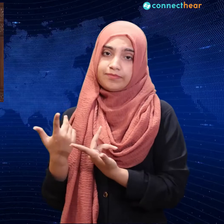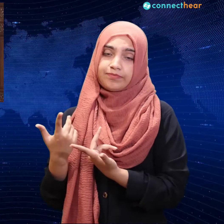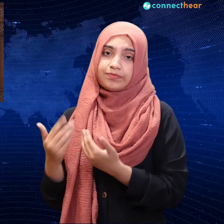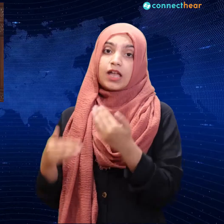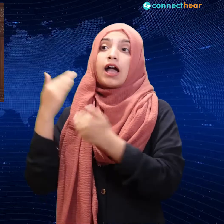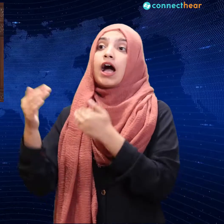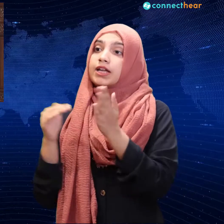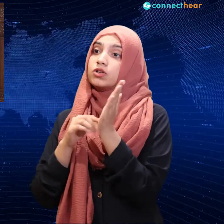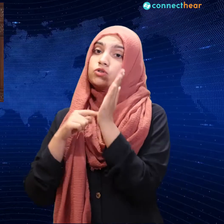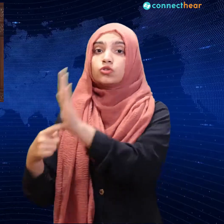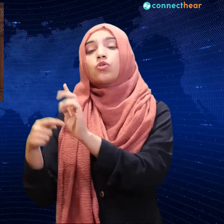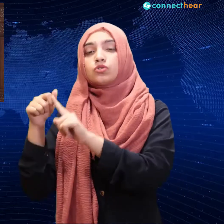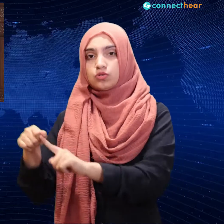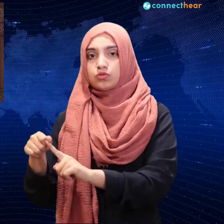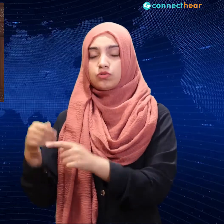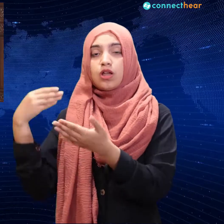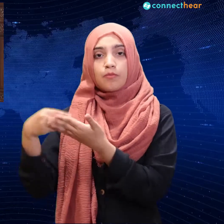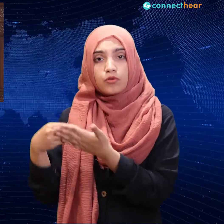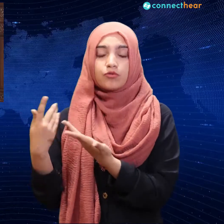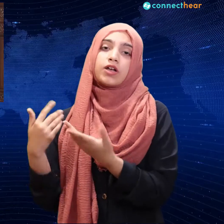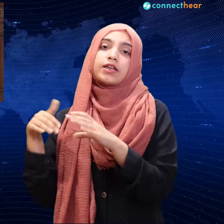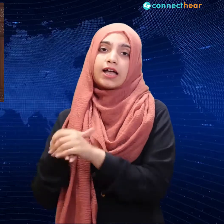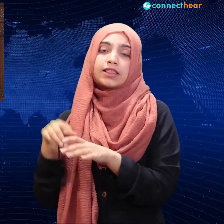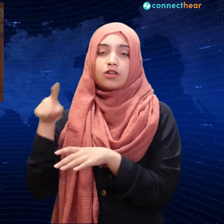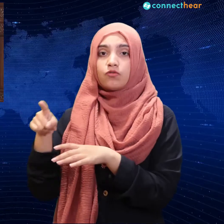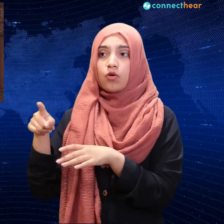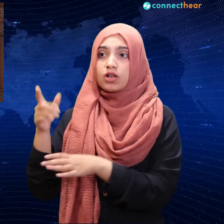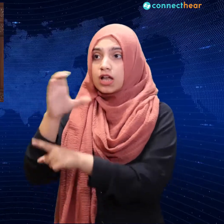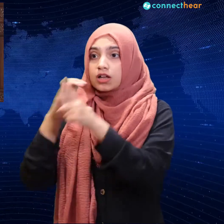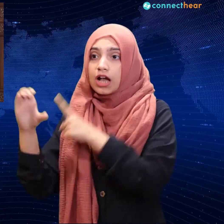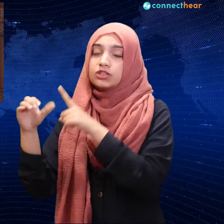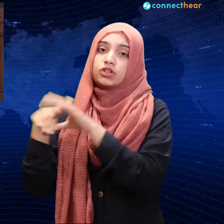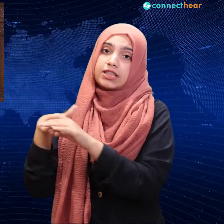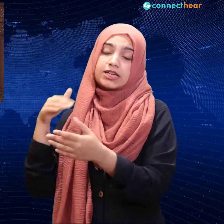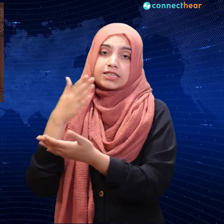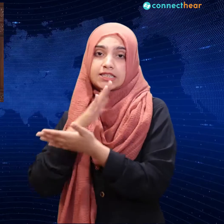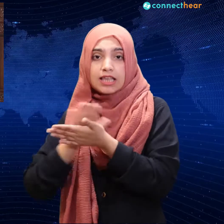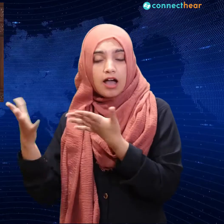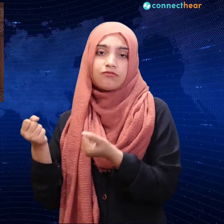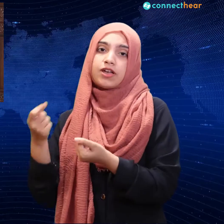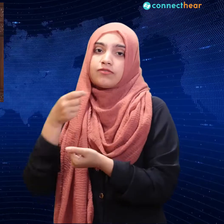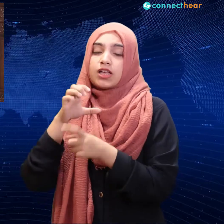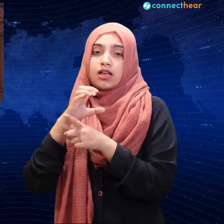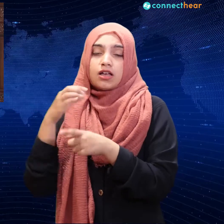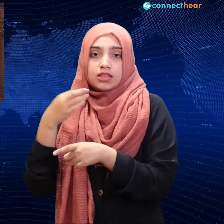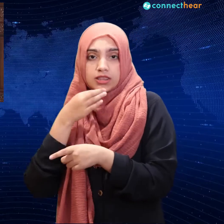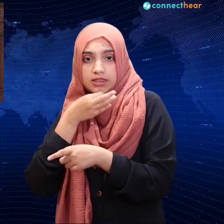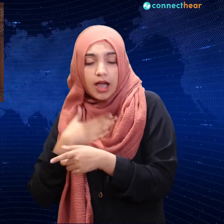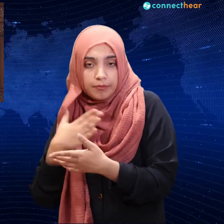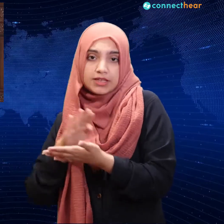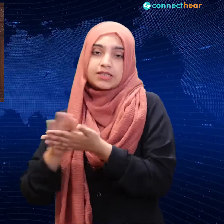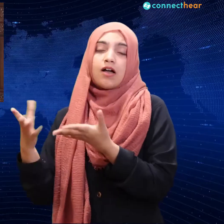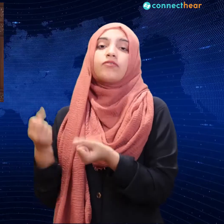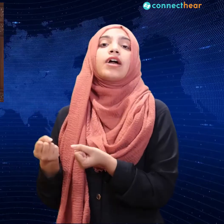show evidence that it shares the values of those that it is seeking legitimacy for, and that being